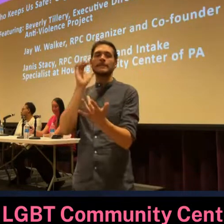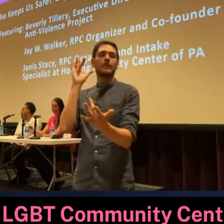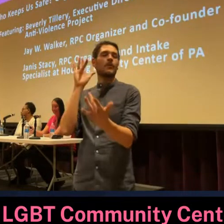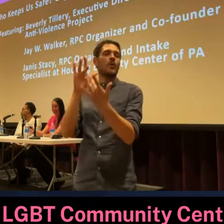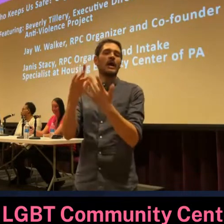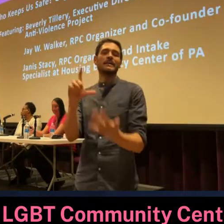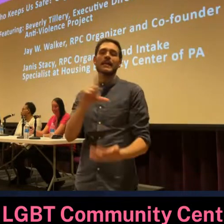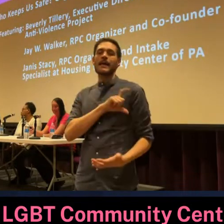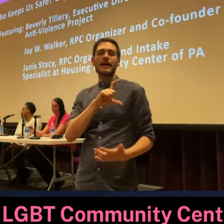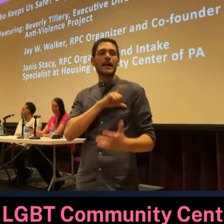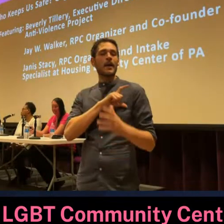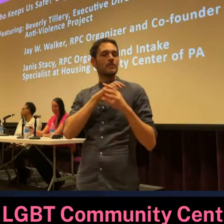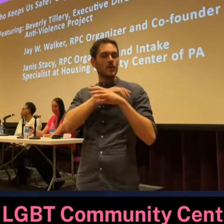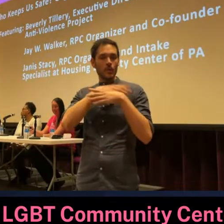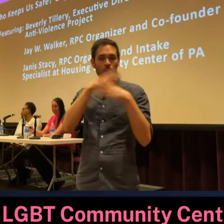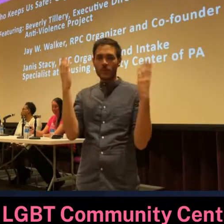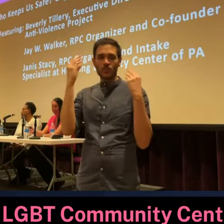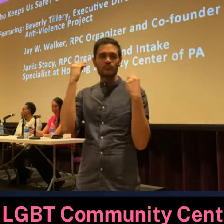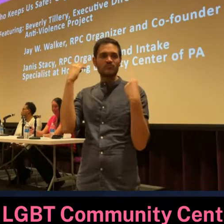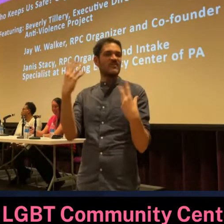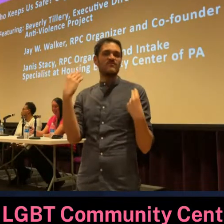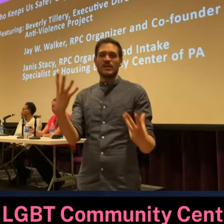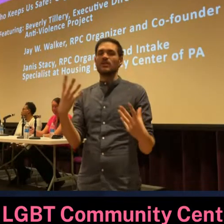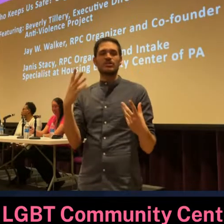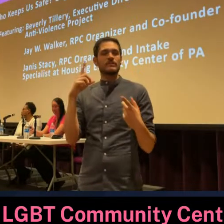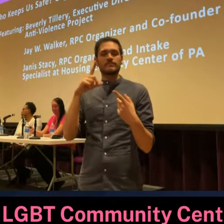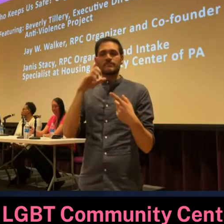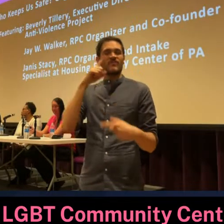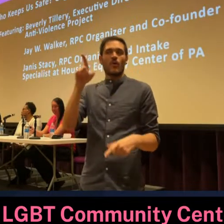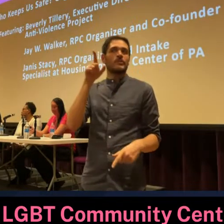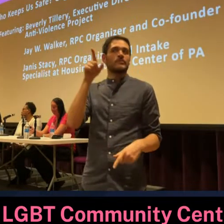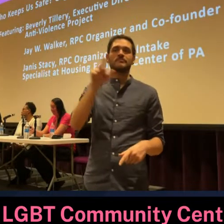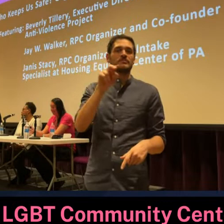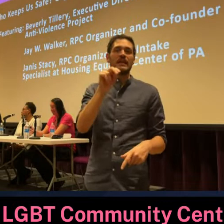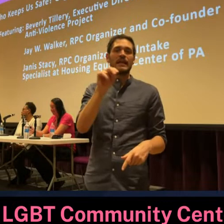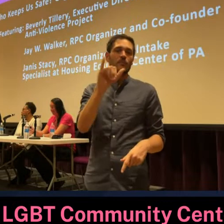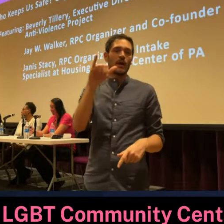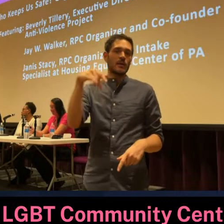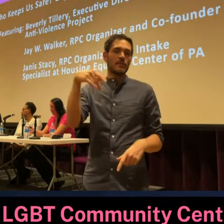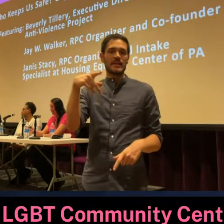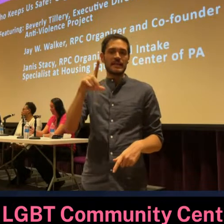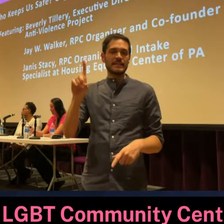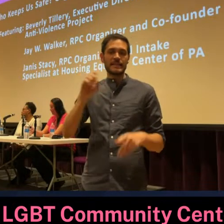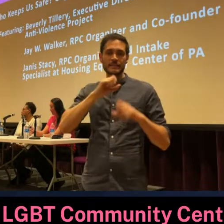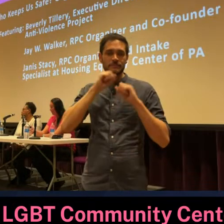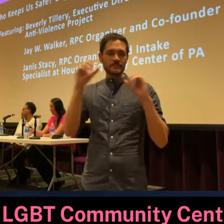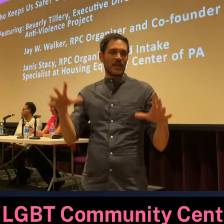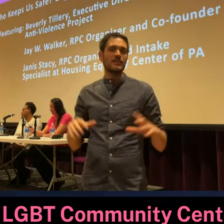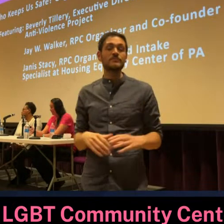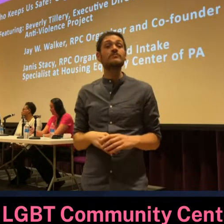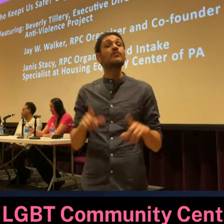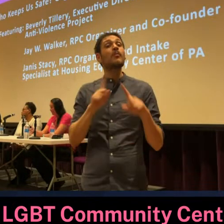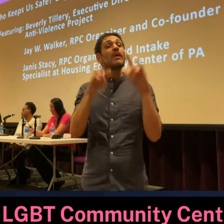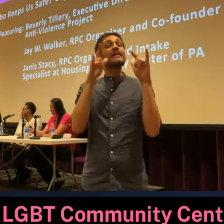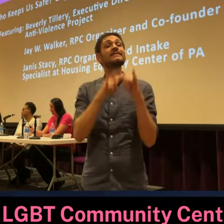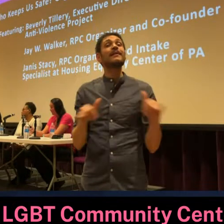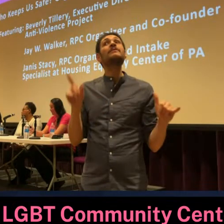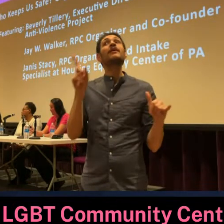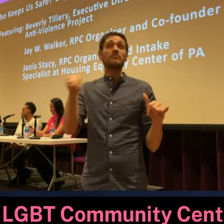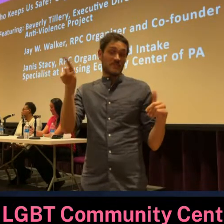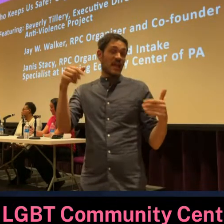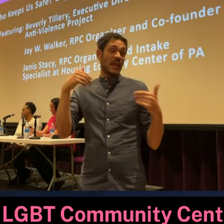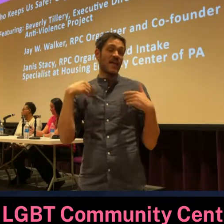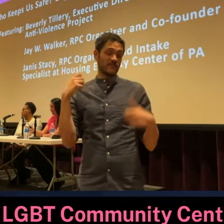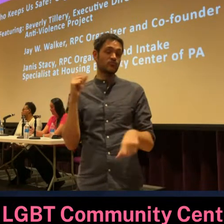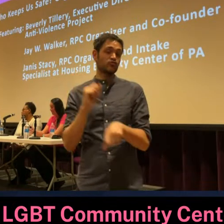give our information to the NYPD. That being said, the NYPD has a job to do